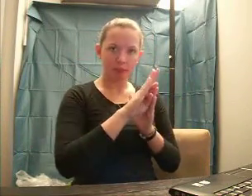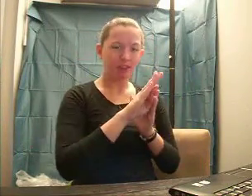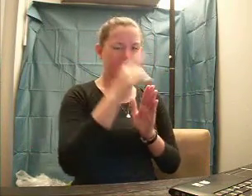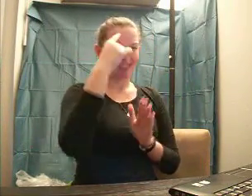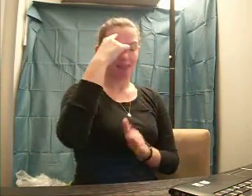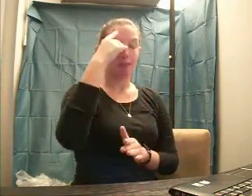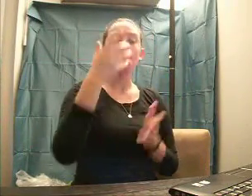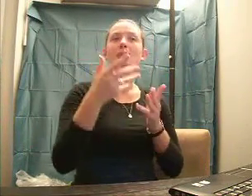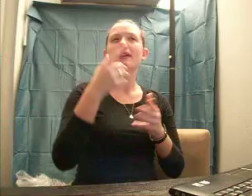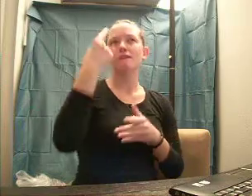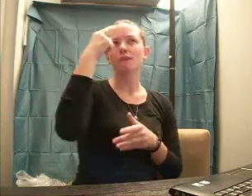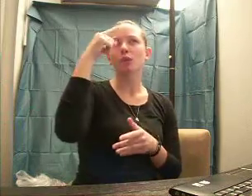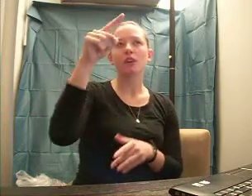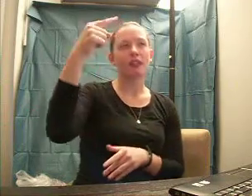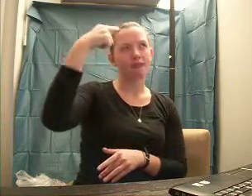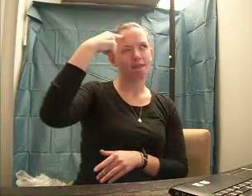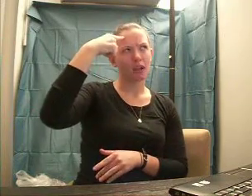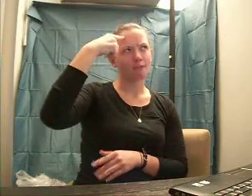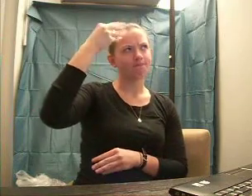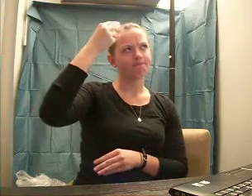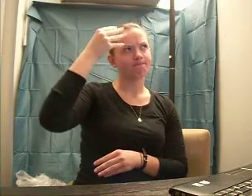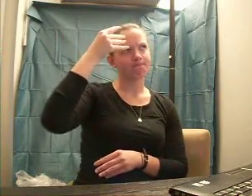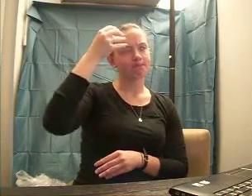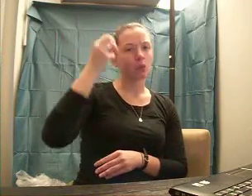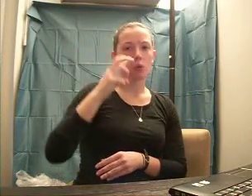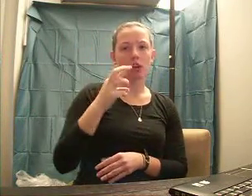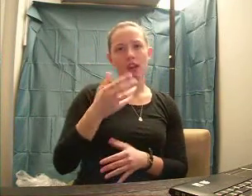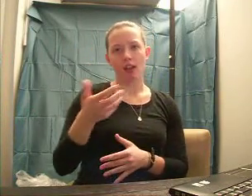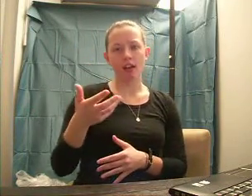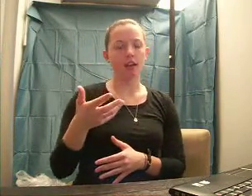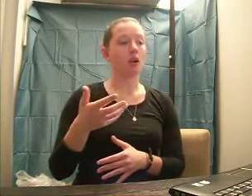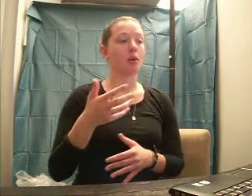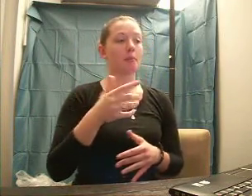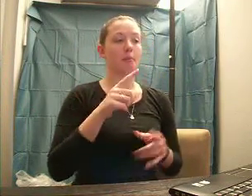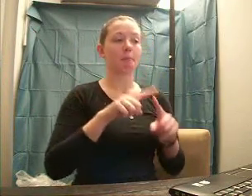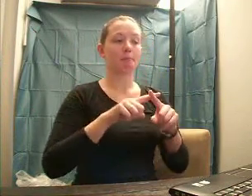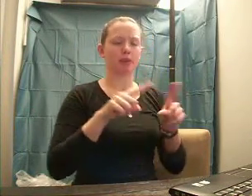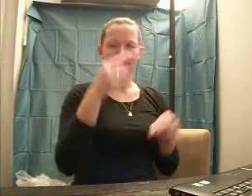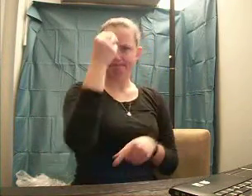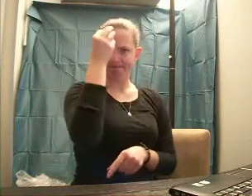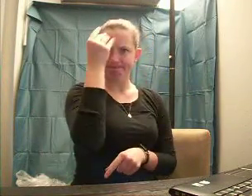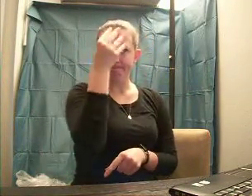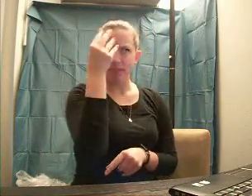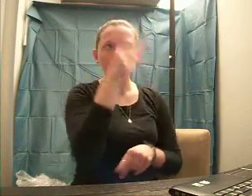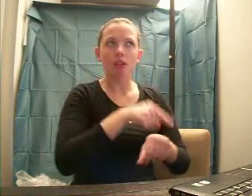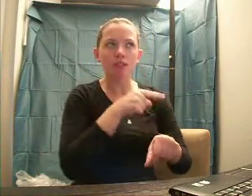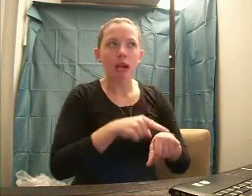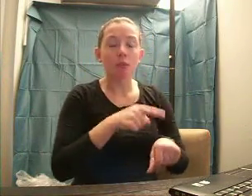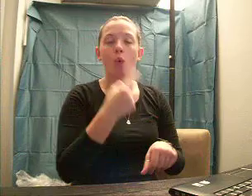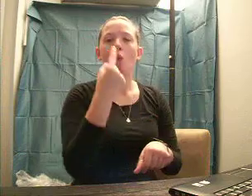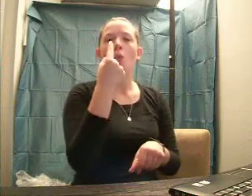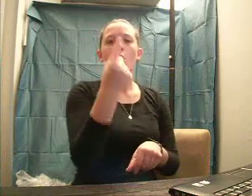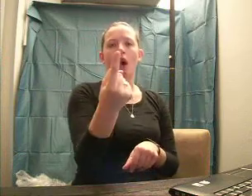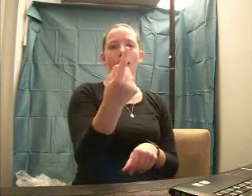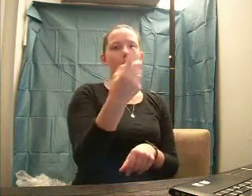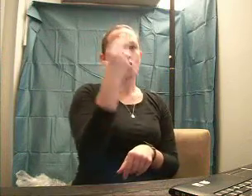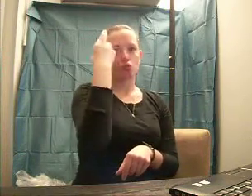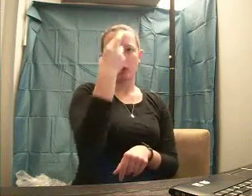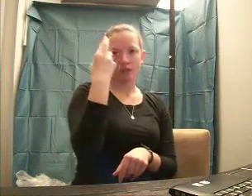you think about this question for any length of time, it's blindingly obvious why we have a brain. We have a brain for one reason and one reason only,